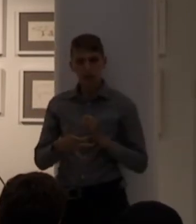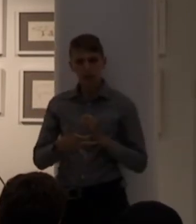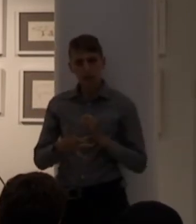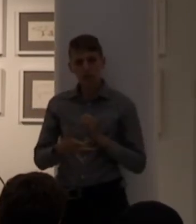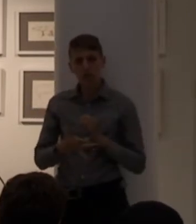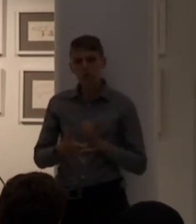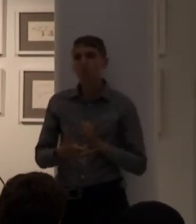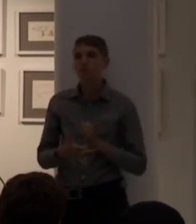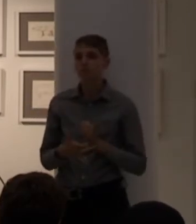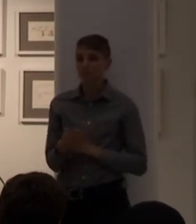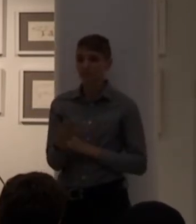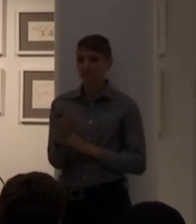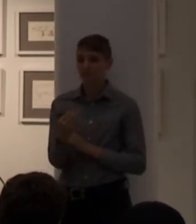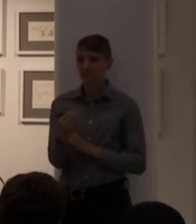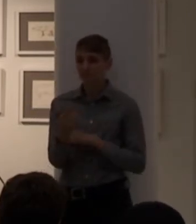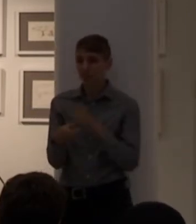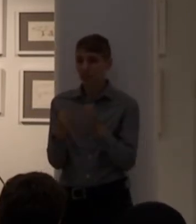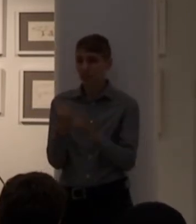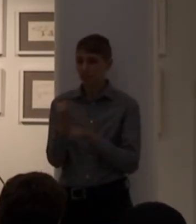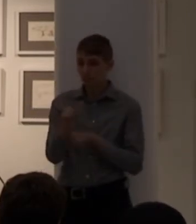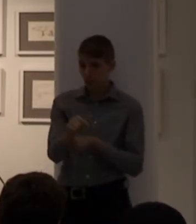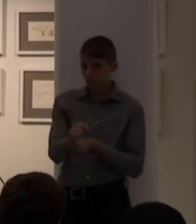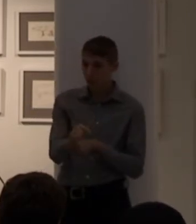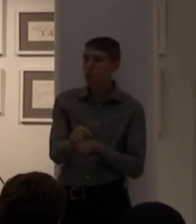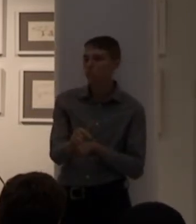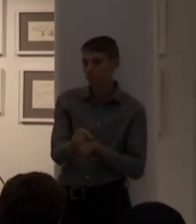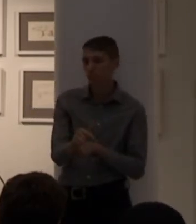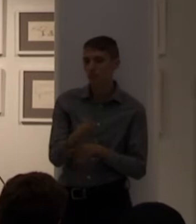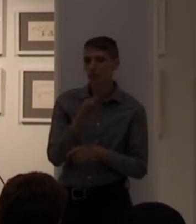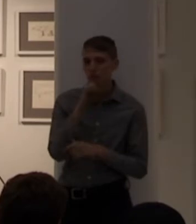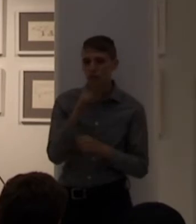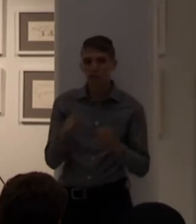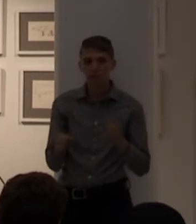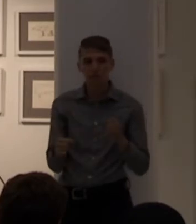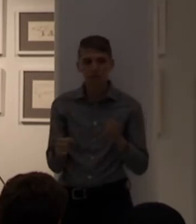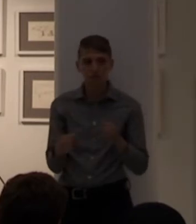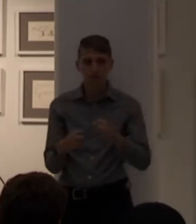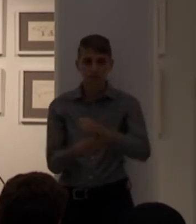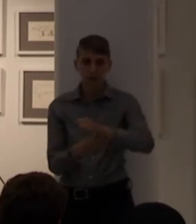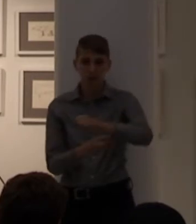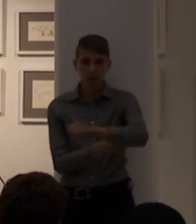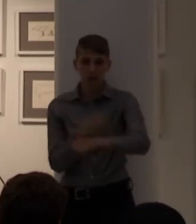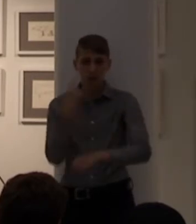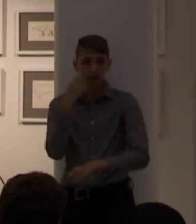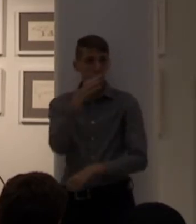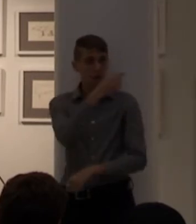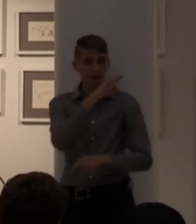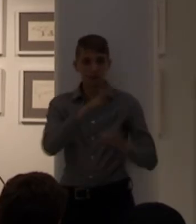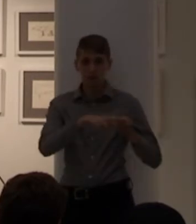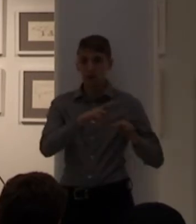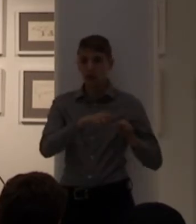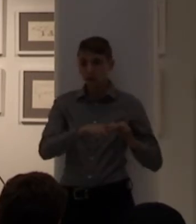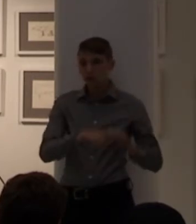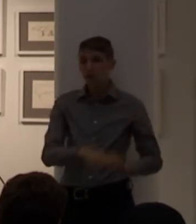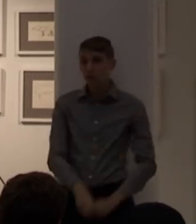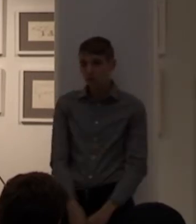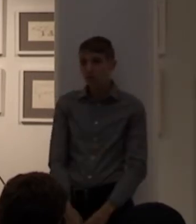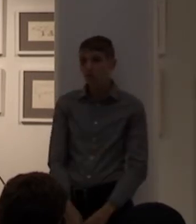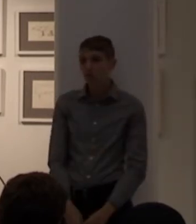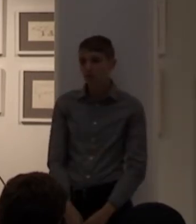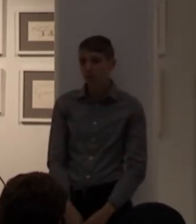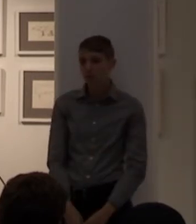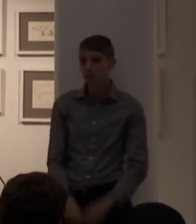later, that was the basis of the Bellini chair. When I decided that I was going to work